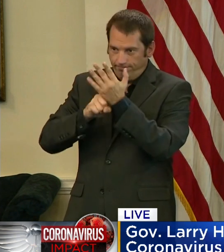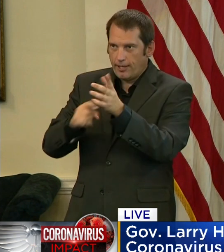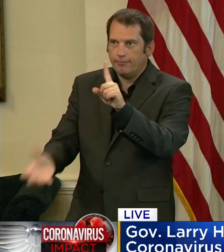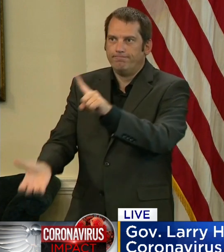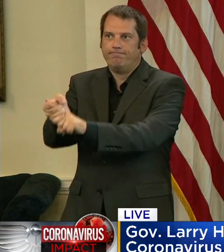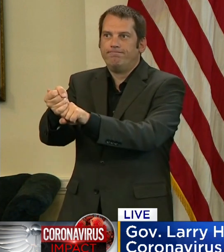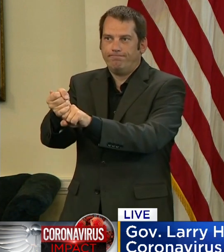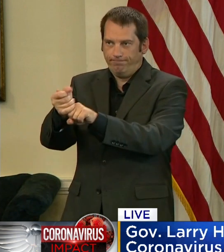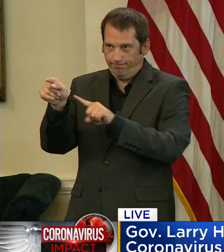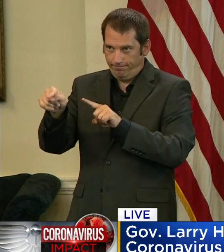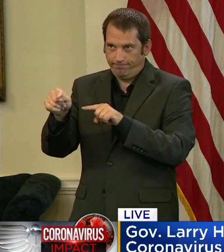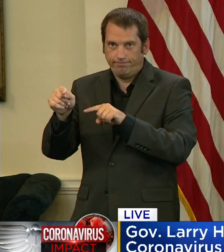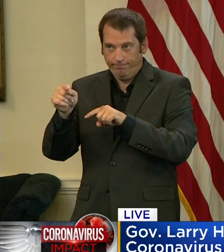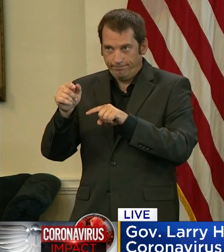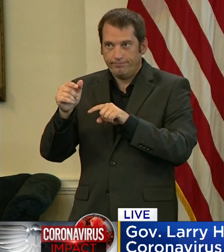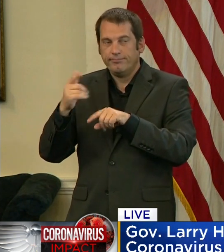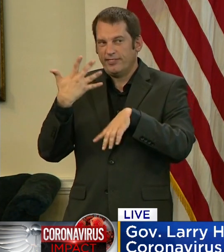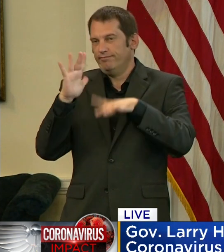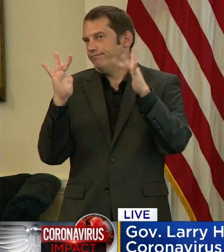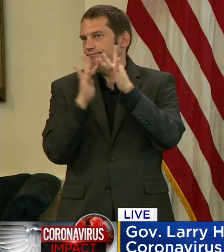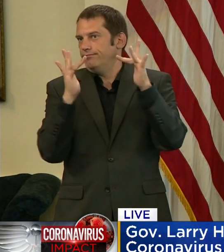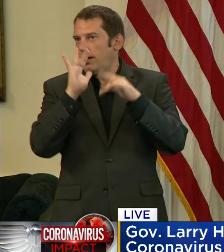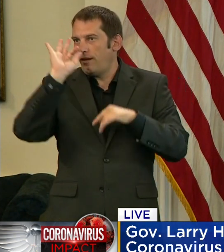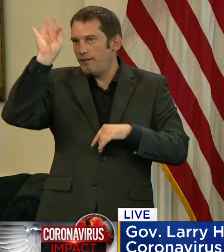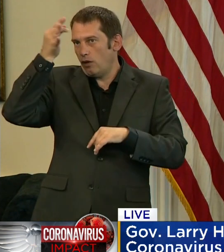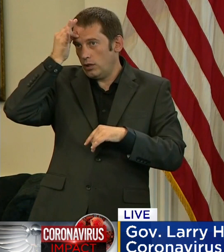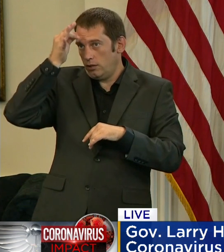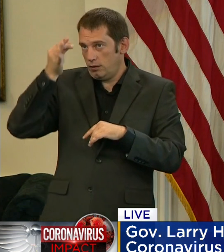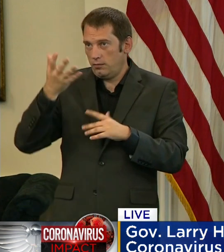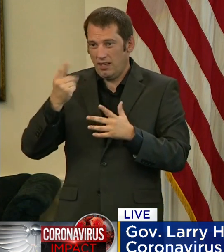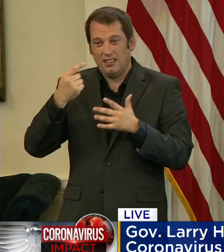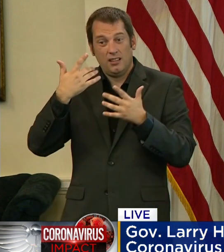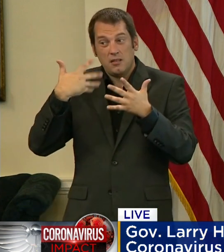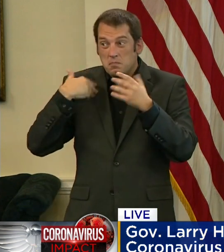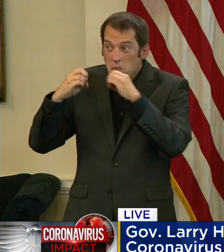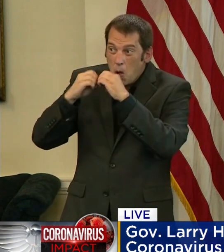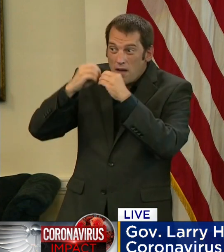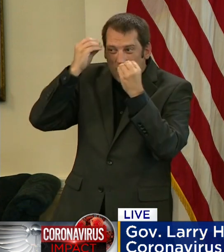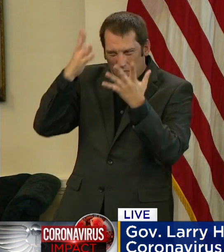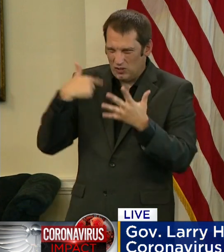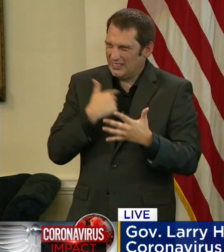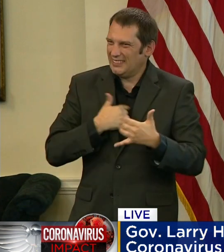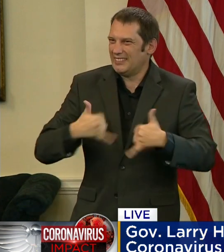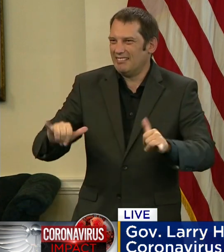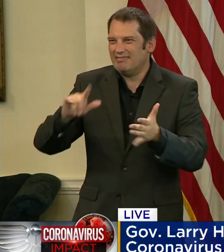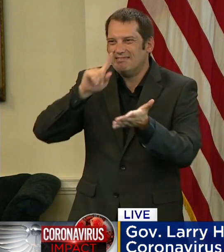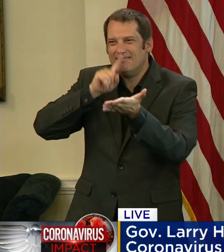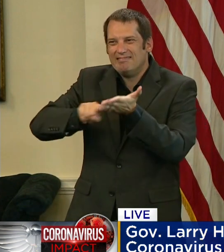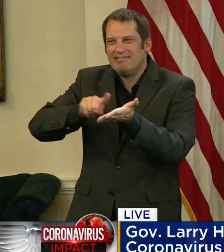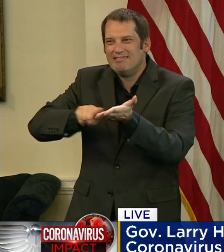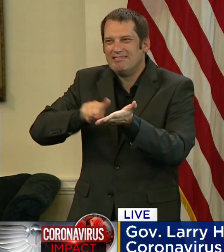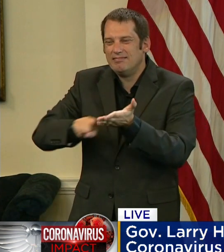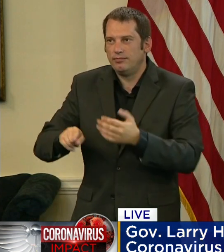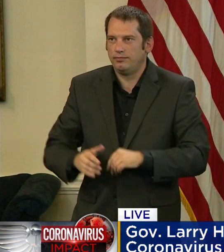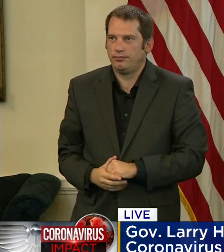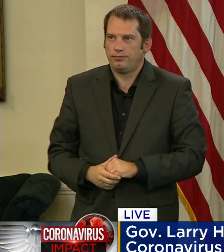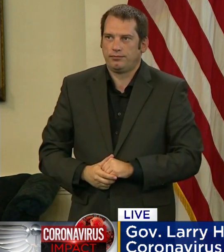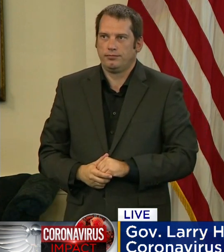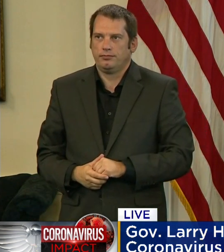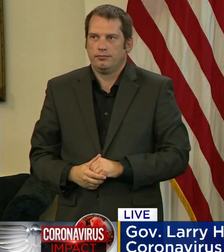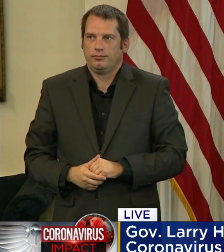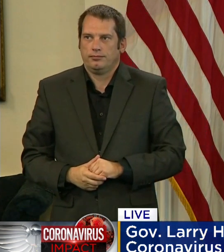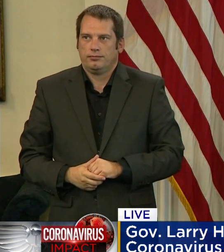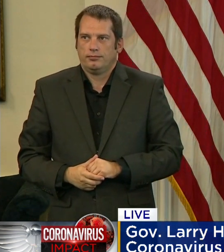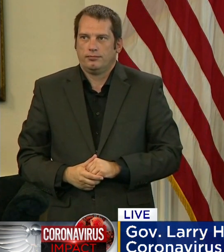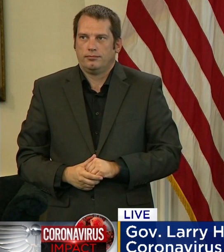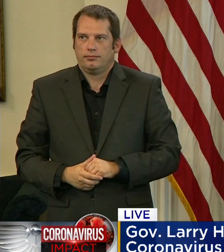and we can't give a whole lot more detail than that because the investigation is really just beginning. And this has nothing to do with the subpoenas that the federal government served on